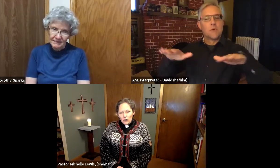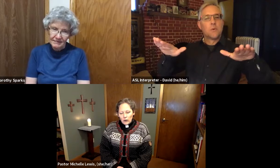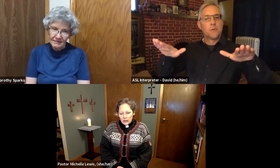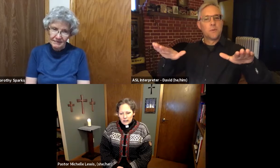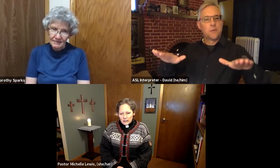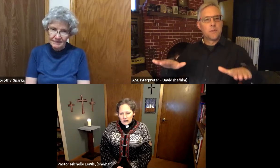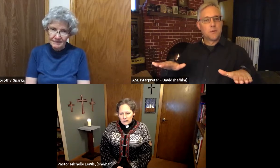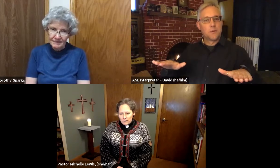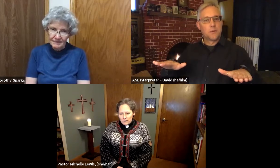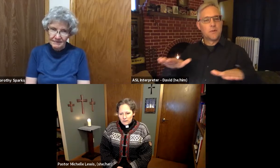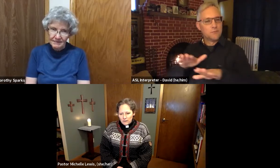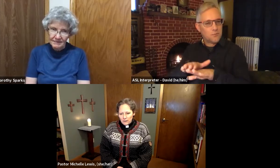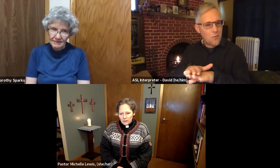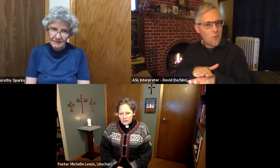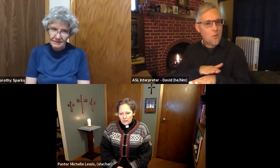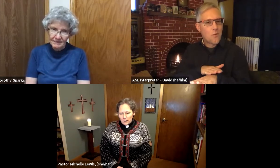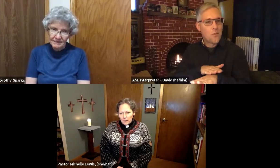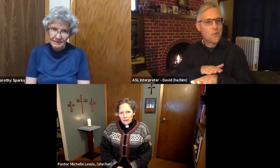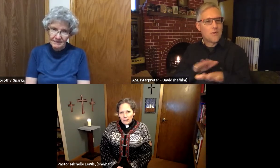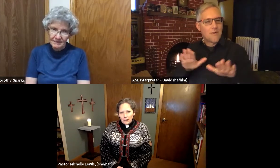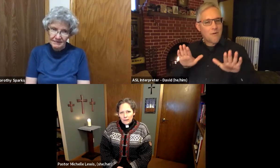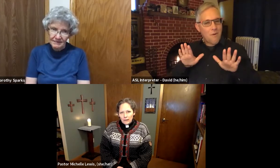To focus.